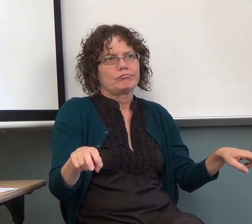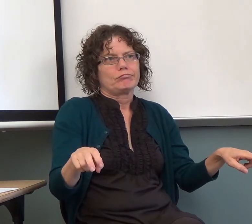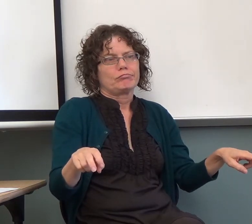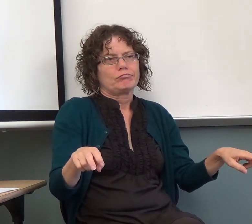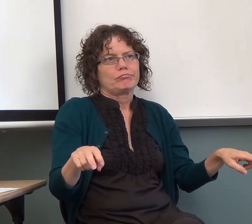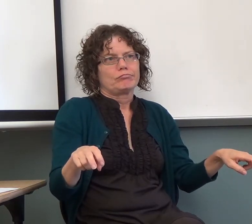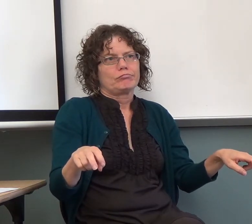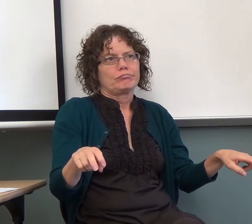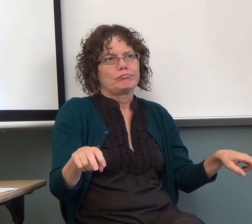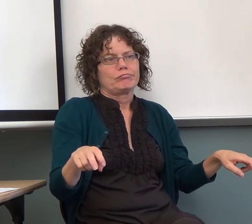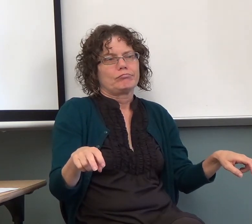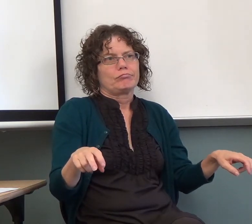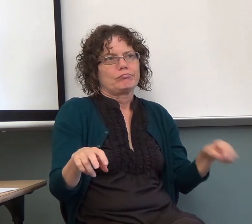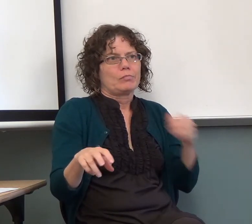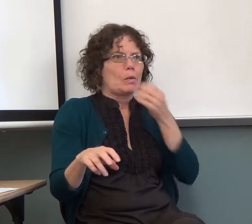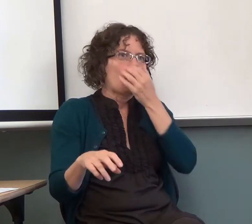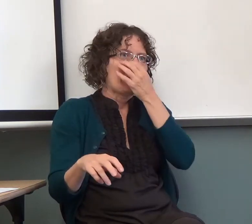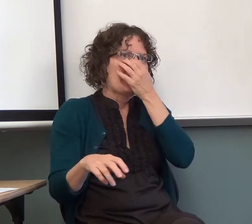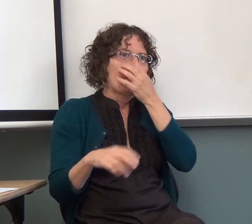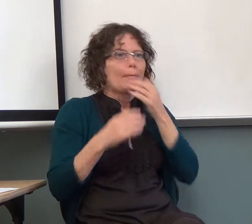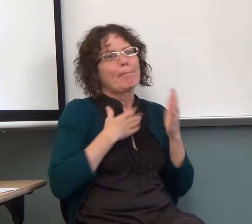shirt, Jim,